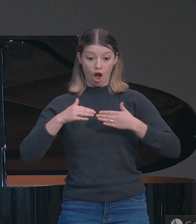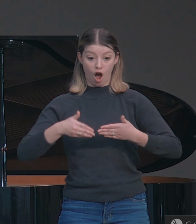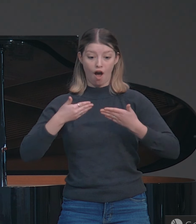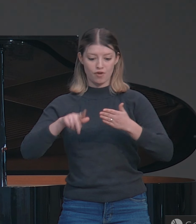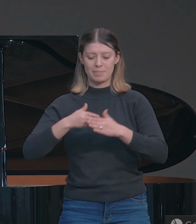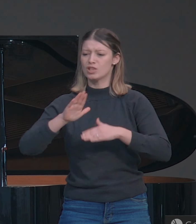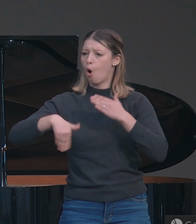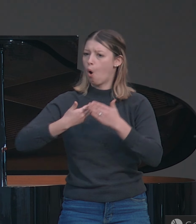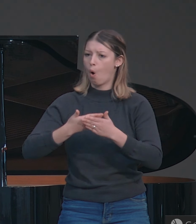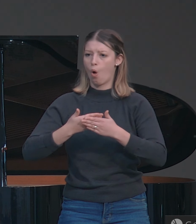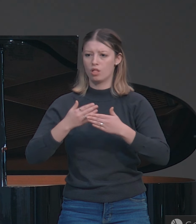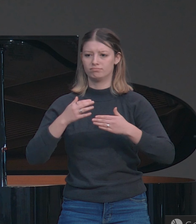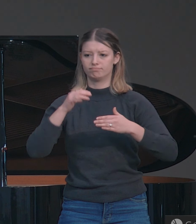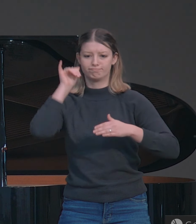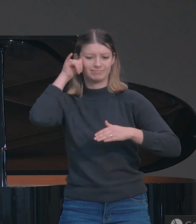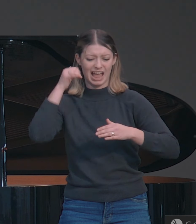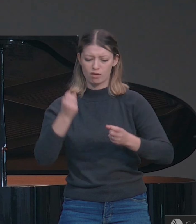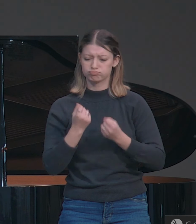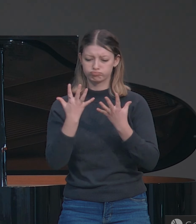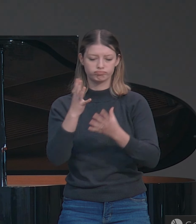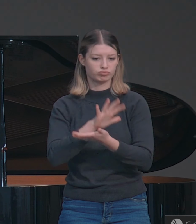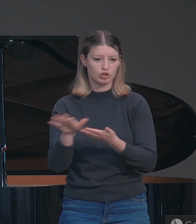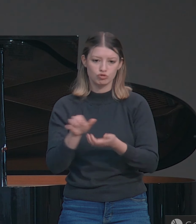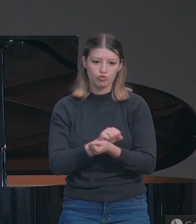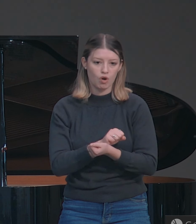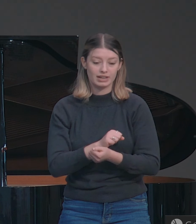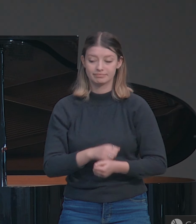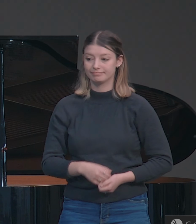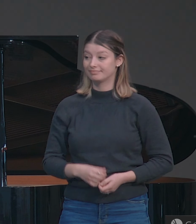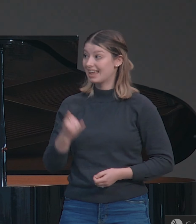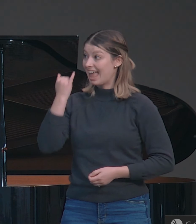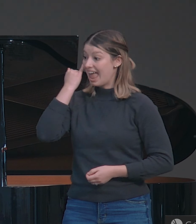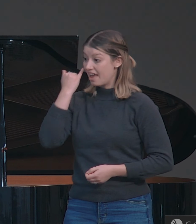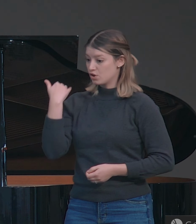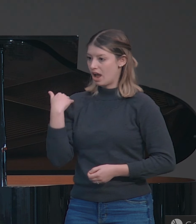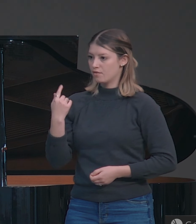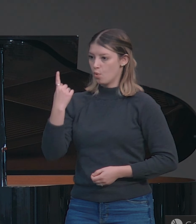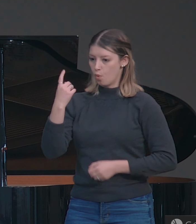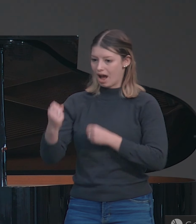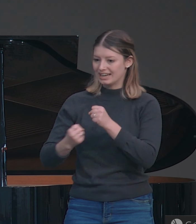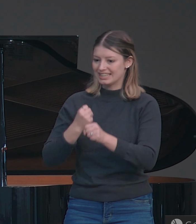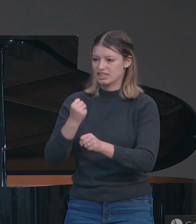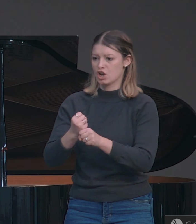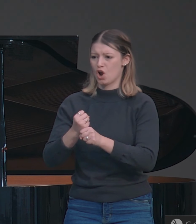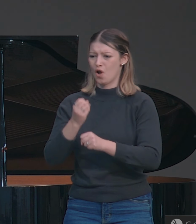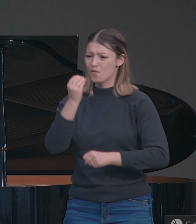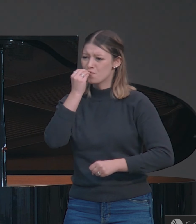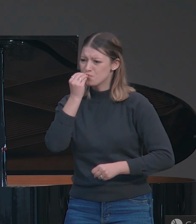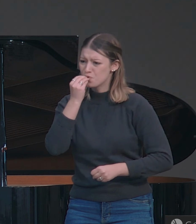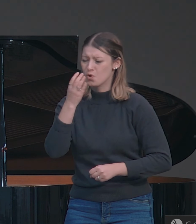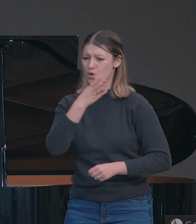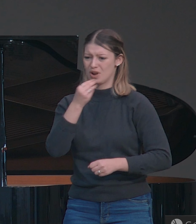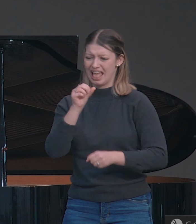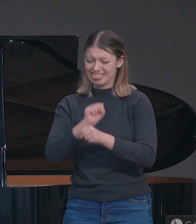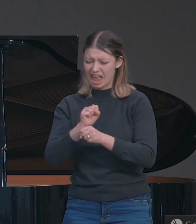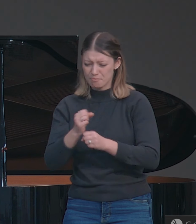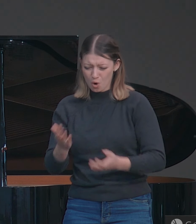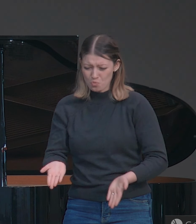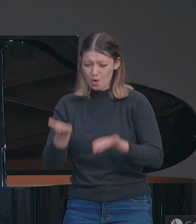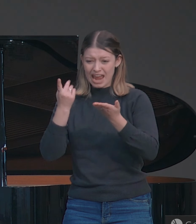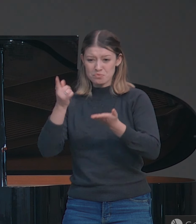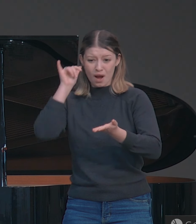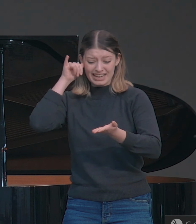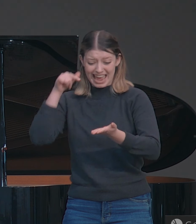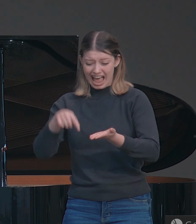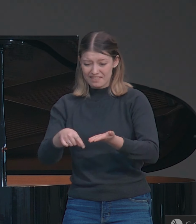a calf a year old? A year old calf meant that you had to put a year's worth of food and labor into raising that calf. It was an